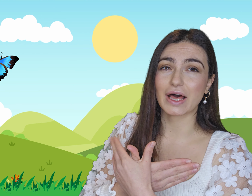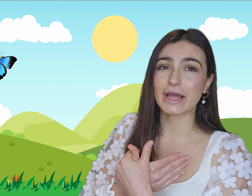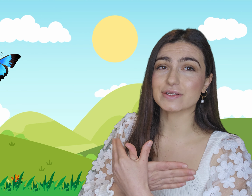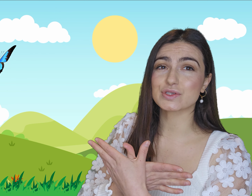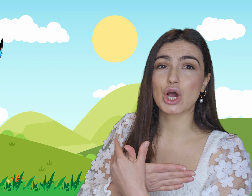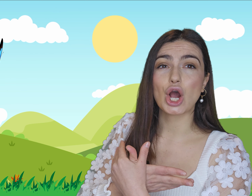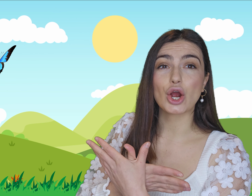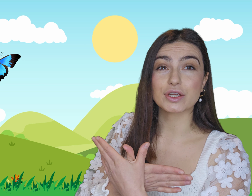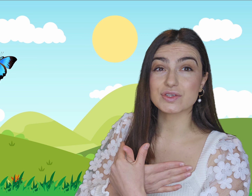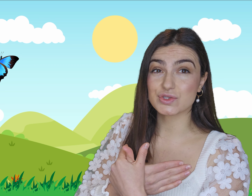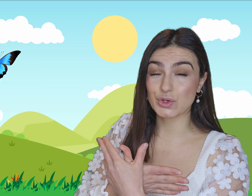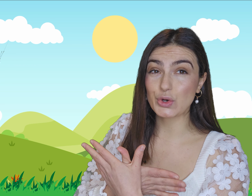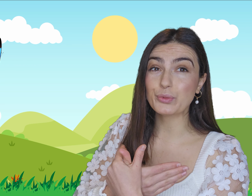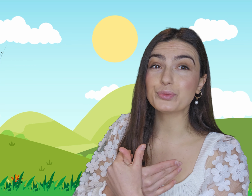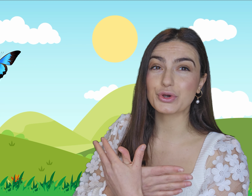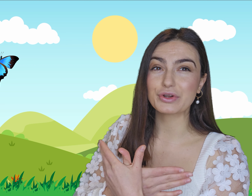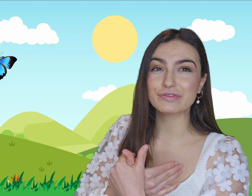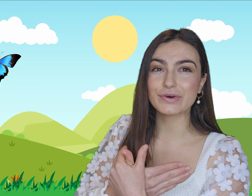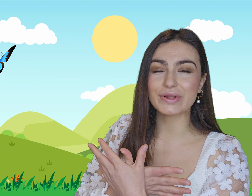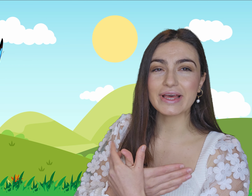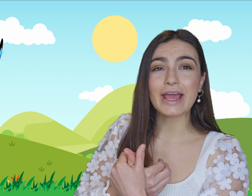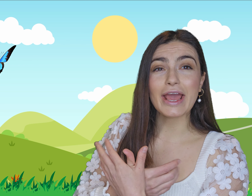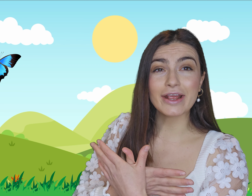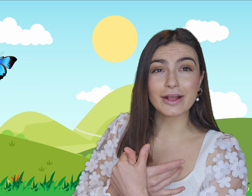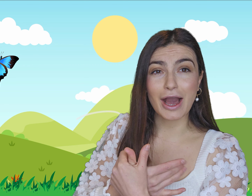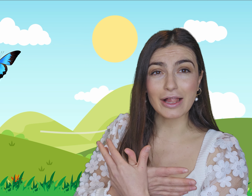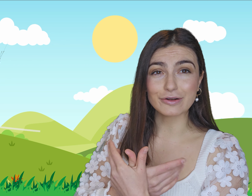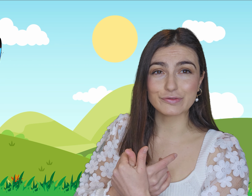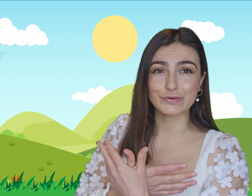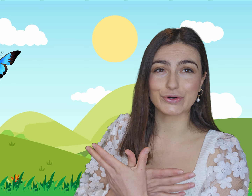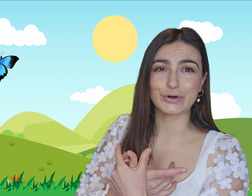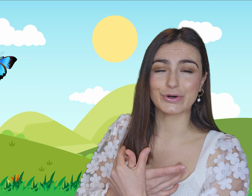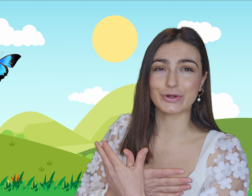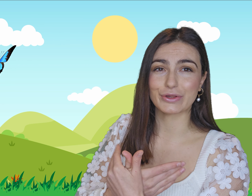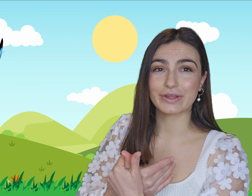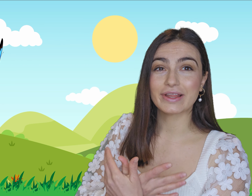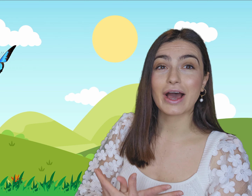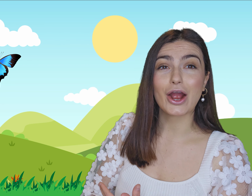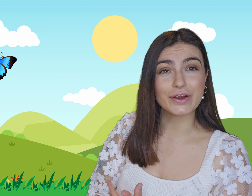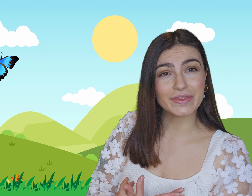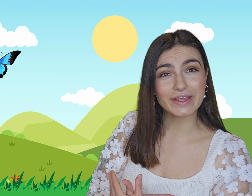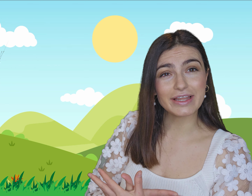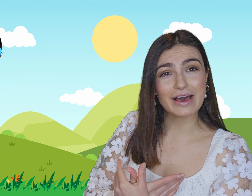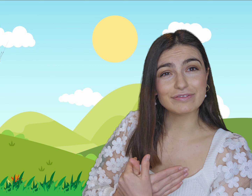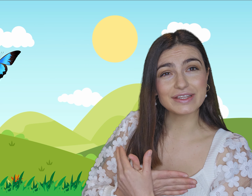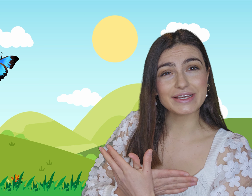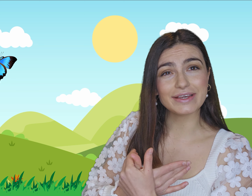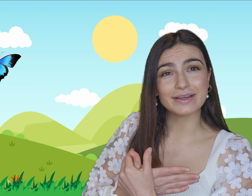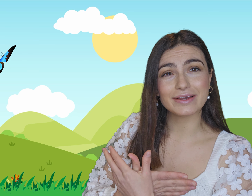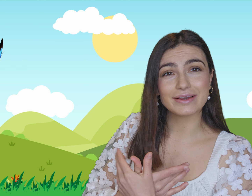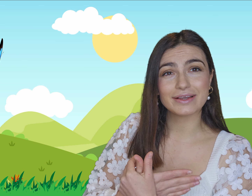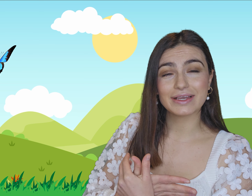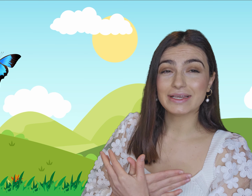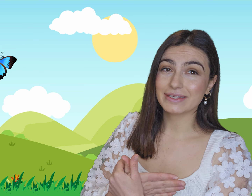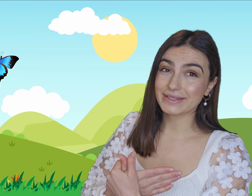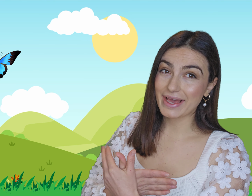are so beautiful and colorful aren't they lovely yeah